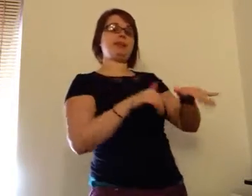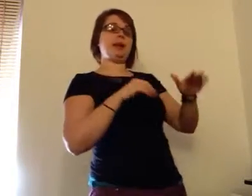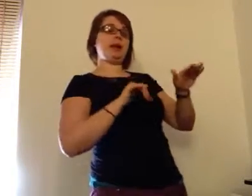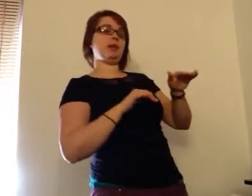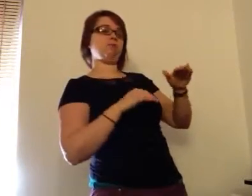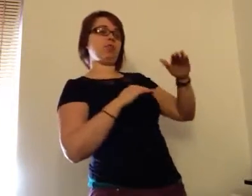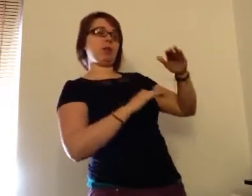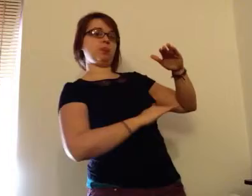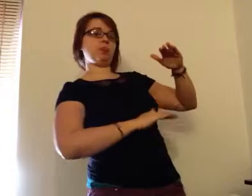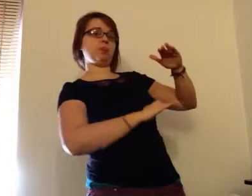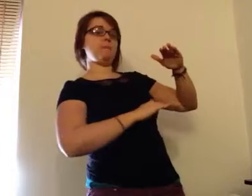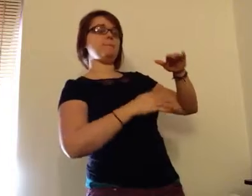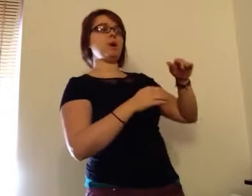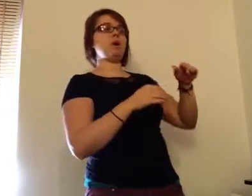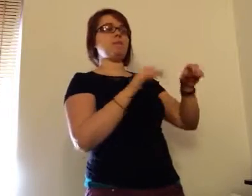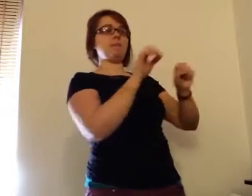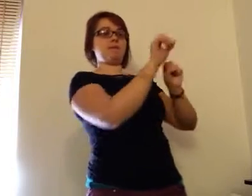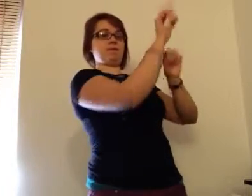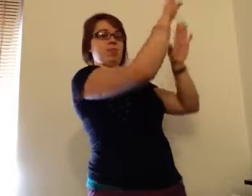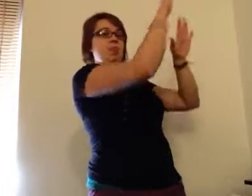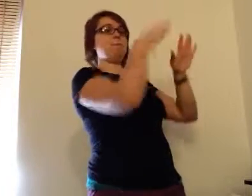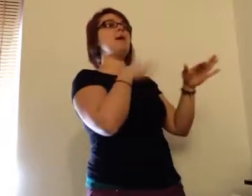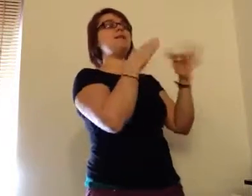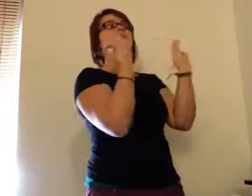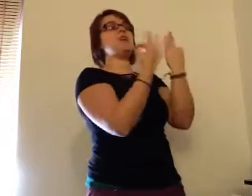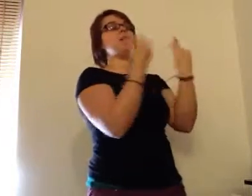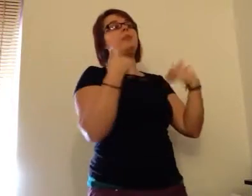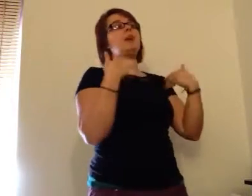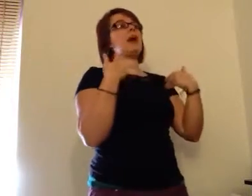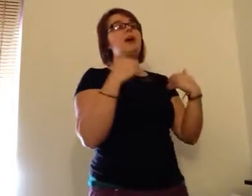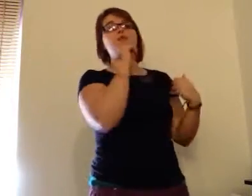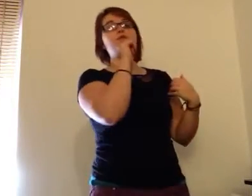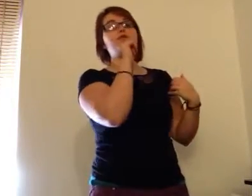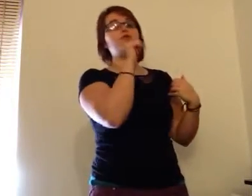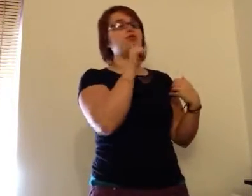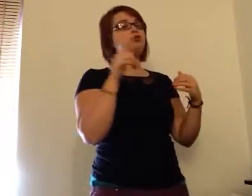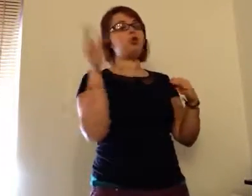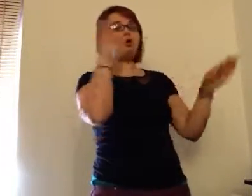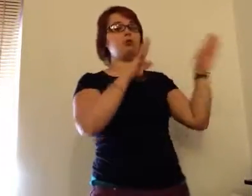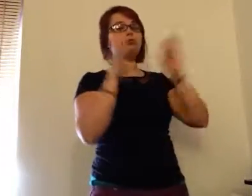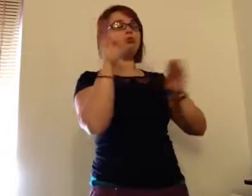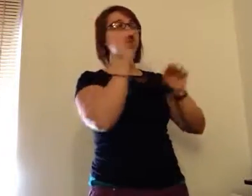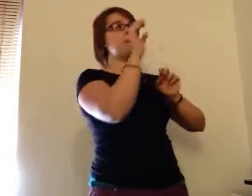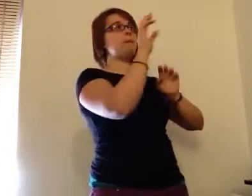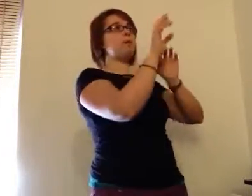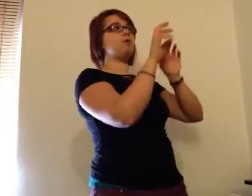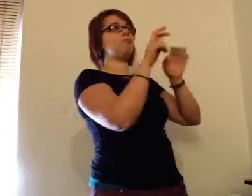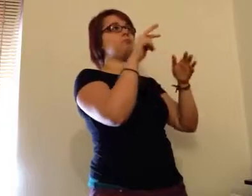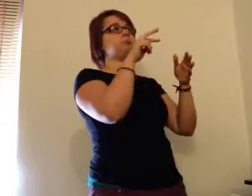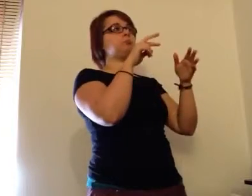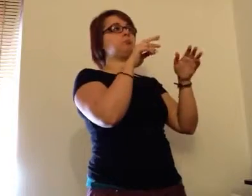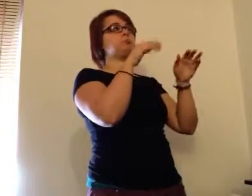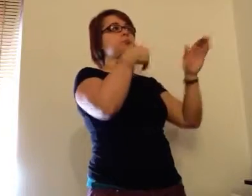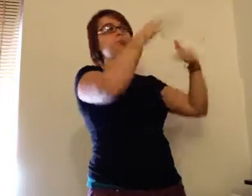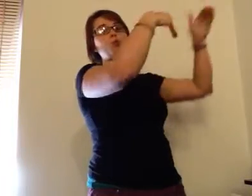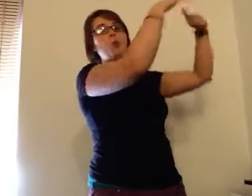had no trouble going up this hill, but for me it was really steep. So I just stood at the bottom kind of